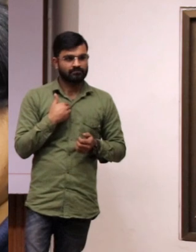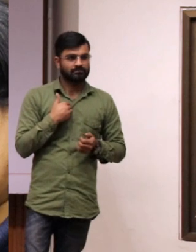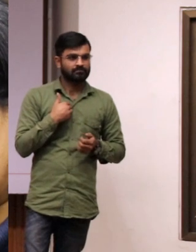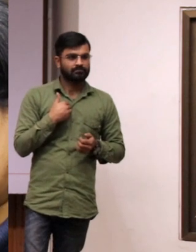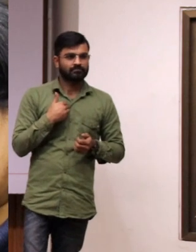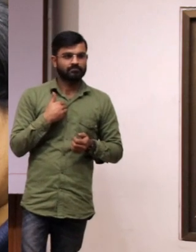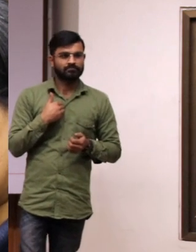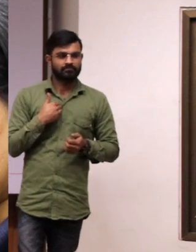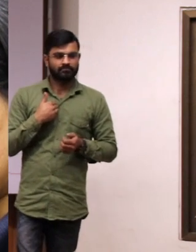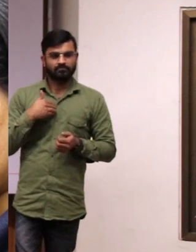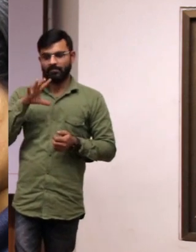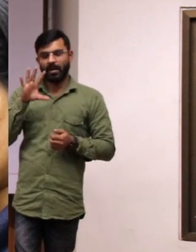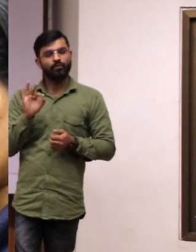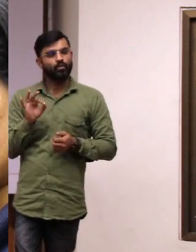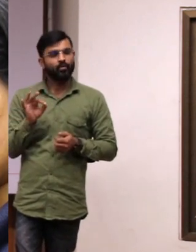like 50,